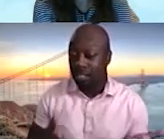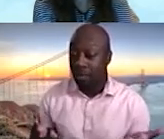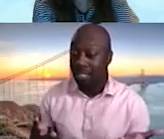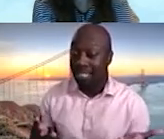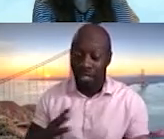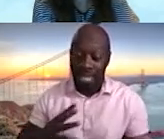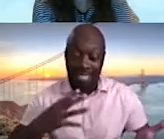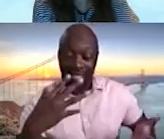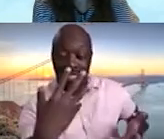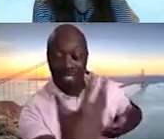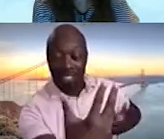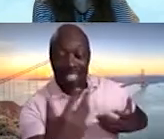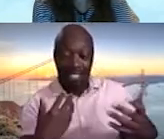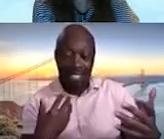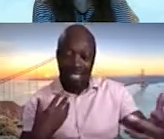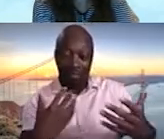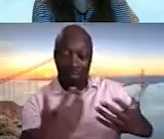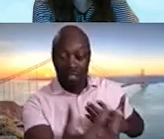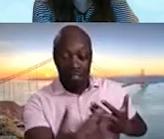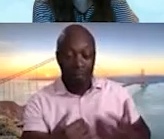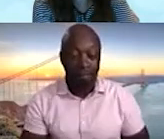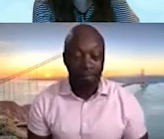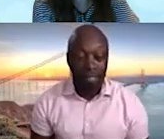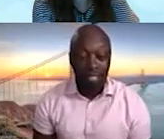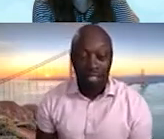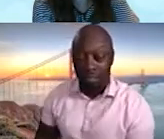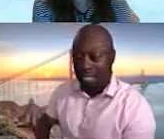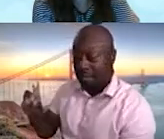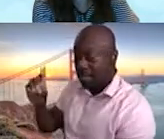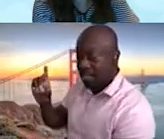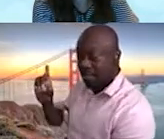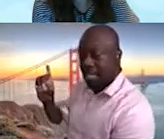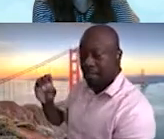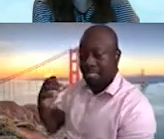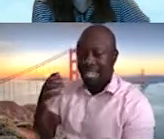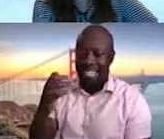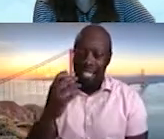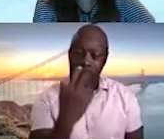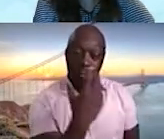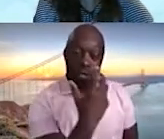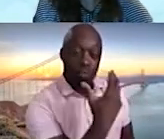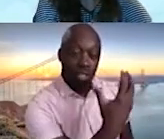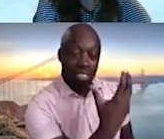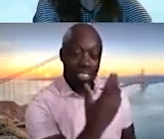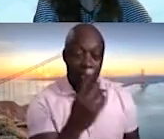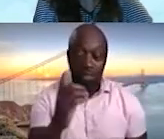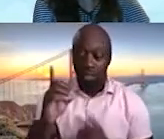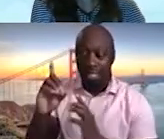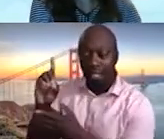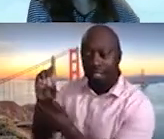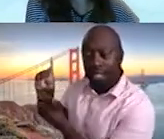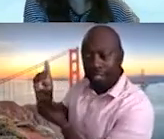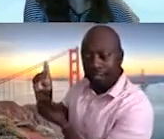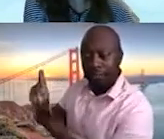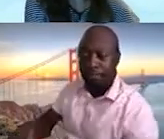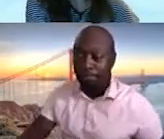it's 2D. You can't see the depth. So sometimes somebody will be signing and they'll move so you can see what's on the